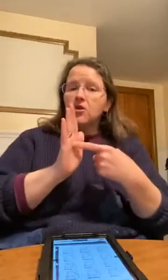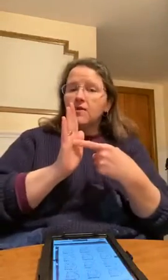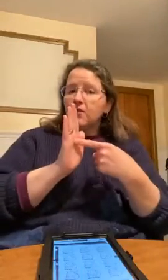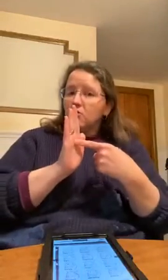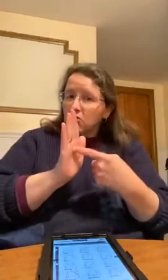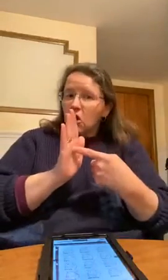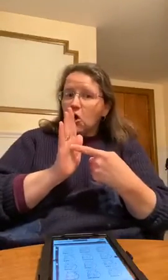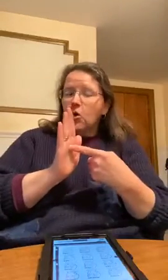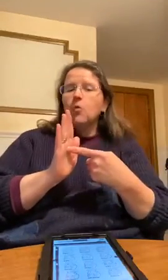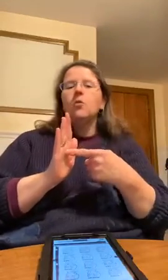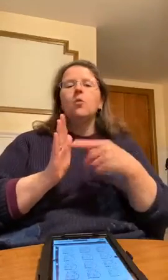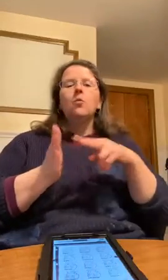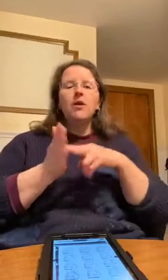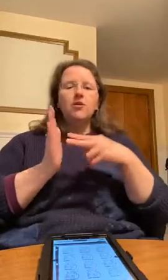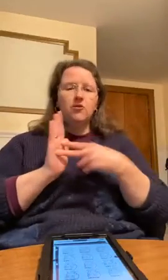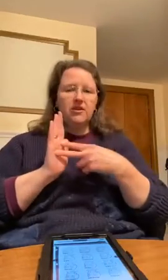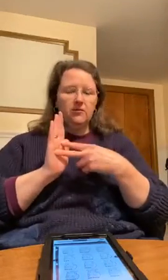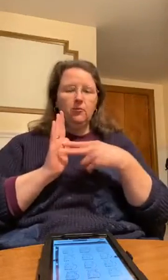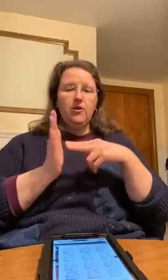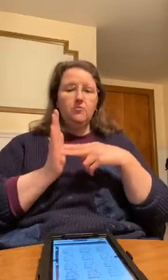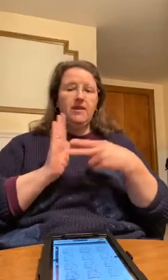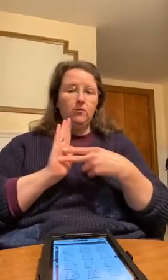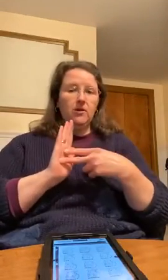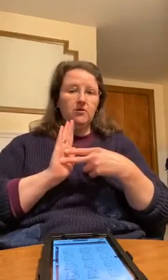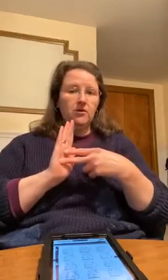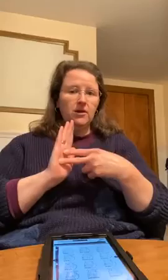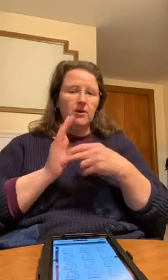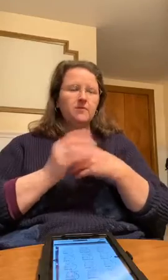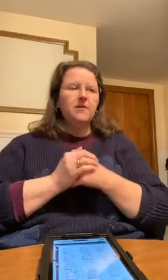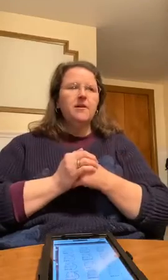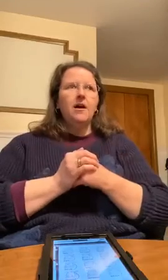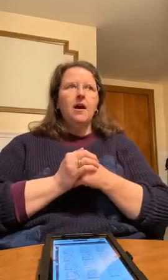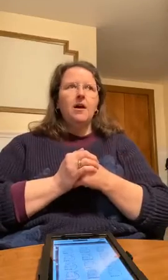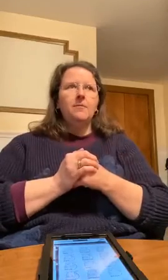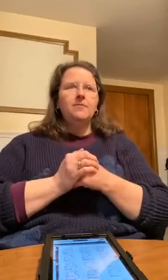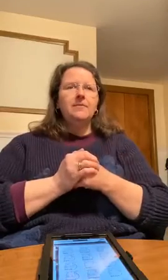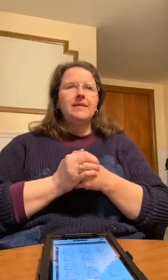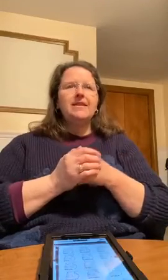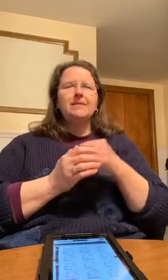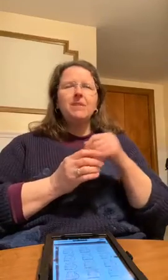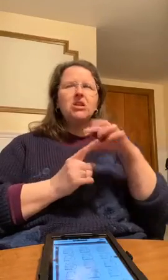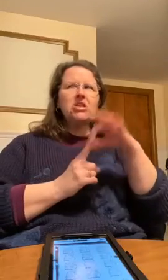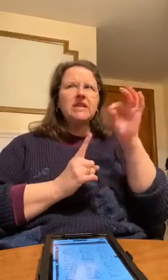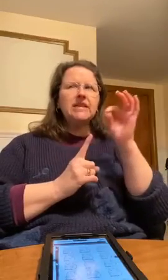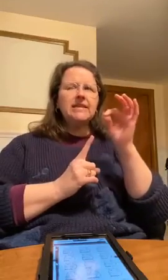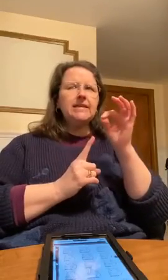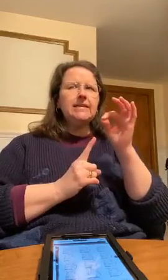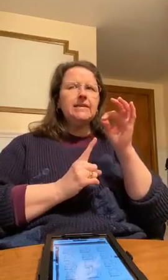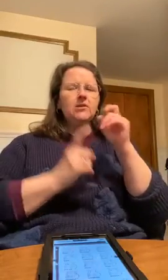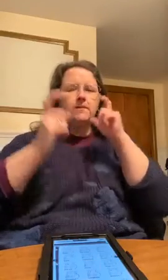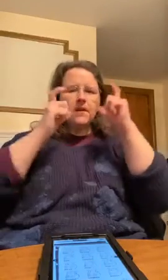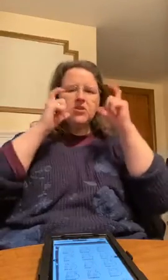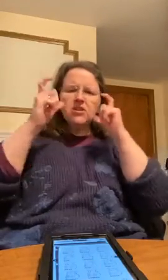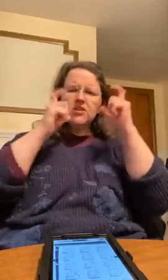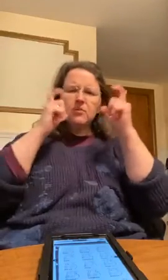that you show what you mean, what you're talking about. Especially since your facial